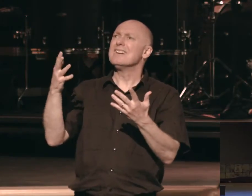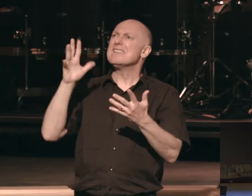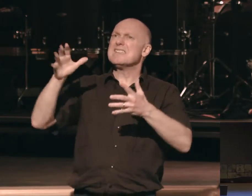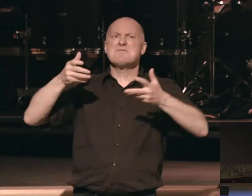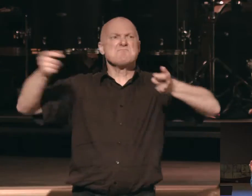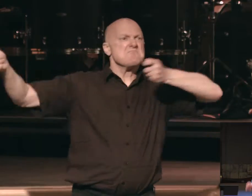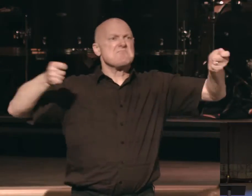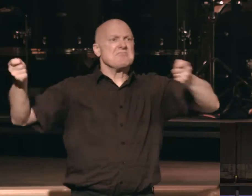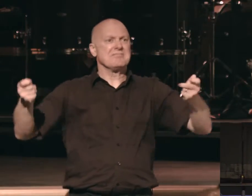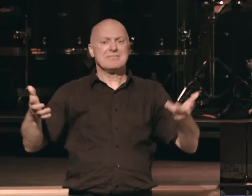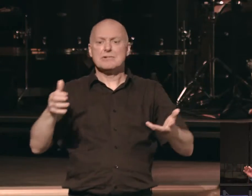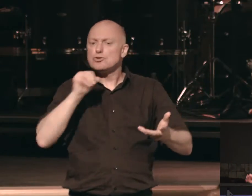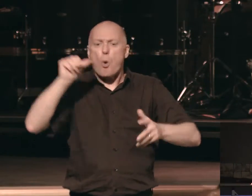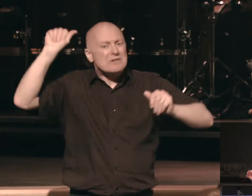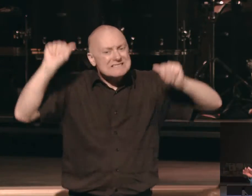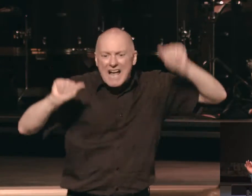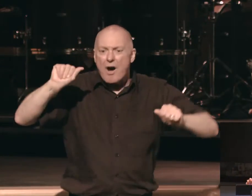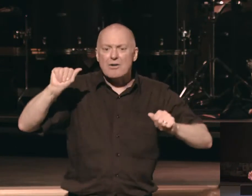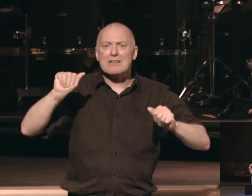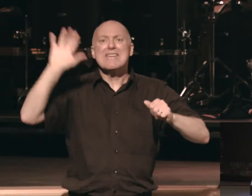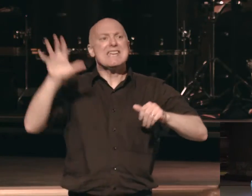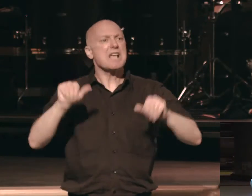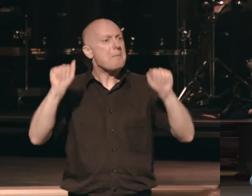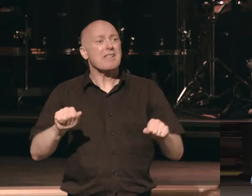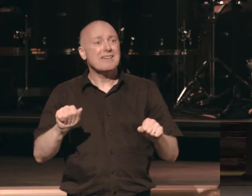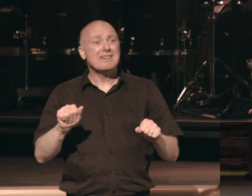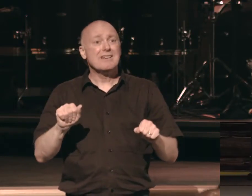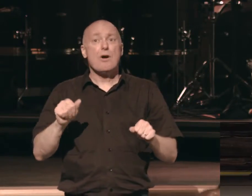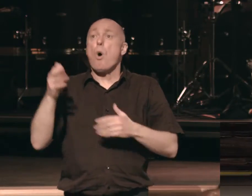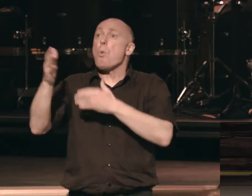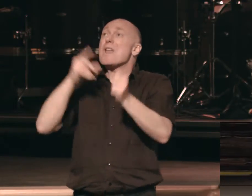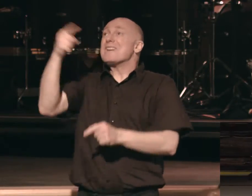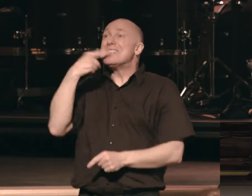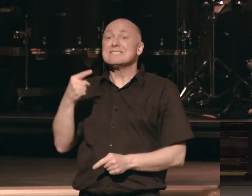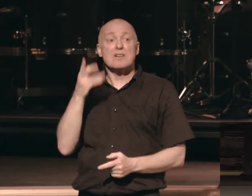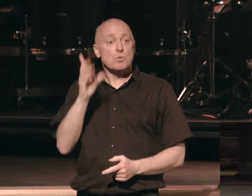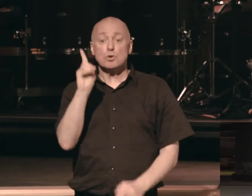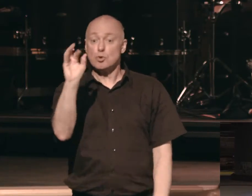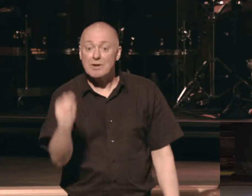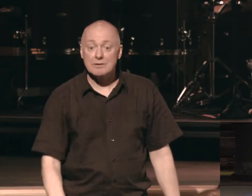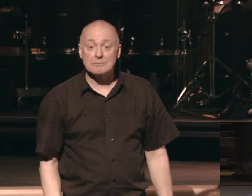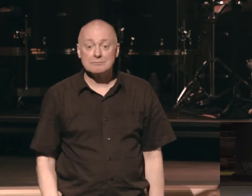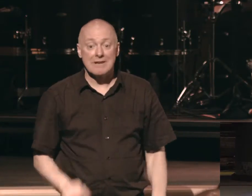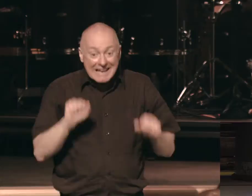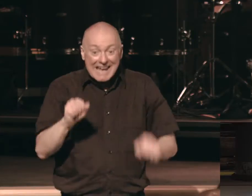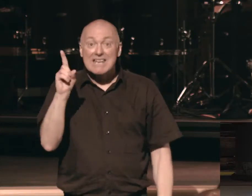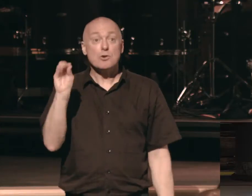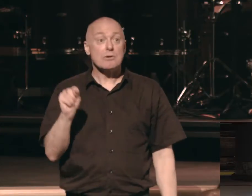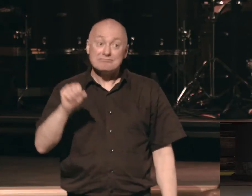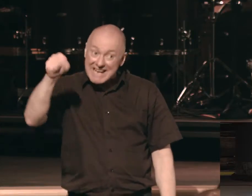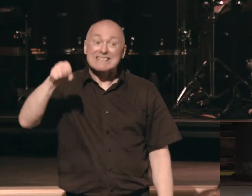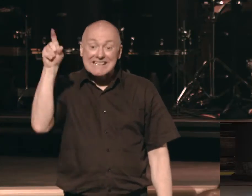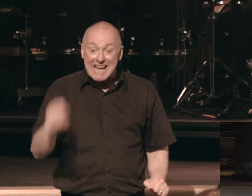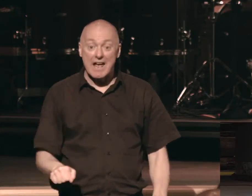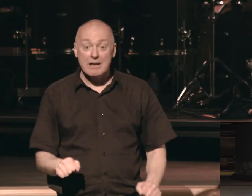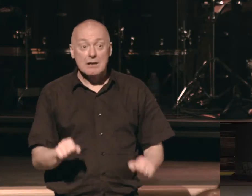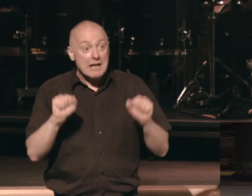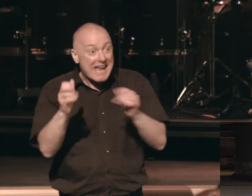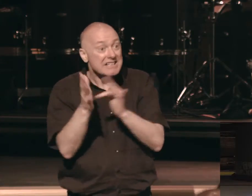can never underestimate his ability to do whatever he says he's going to do. Hey, can he do it? Yes, yes, he can. Can Jesus do